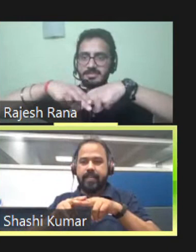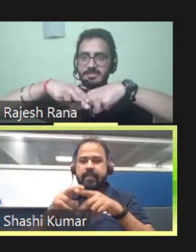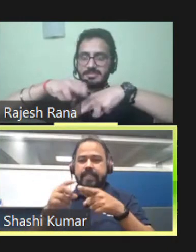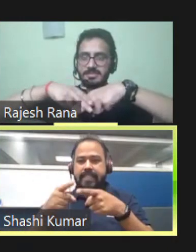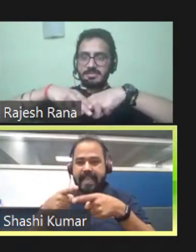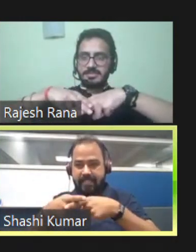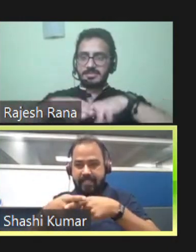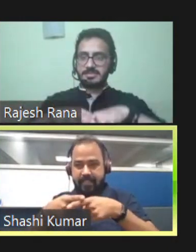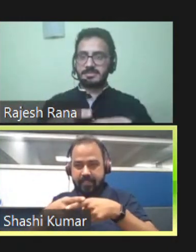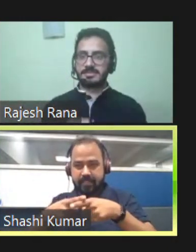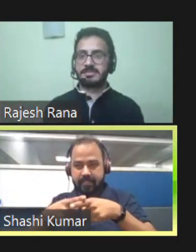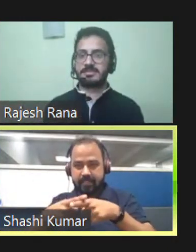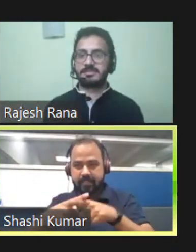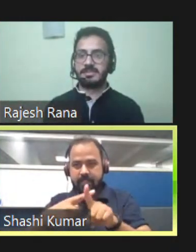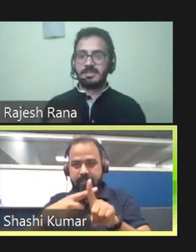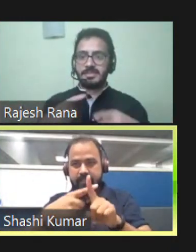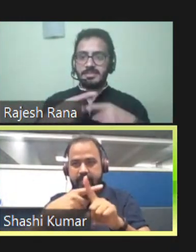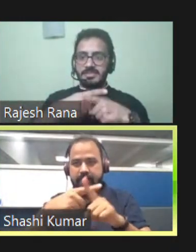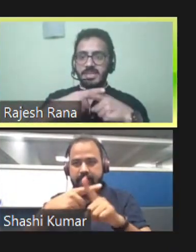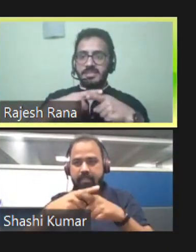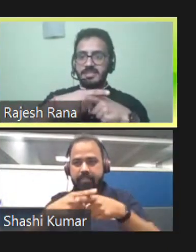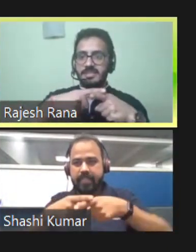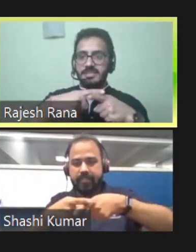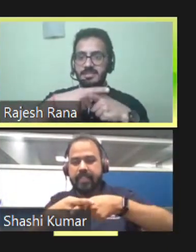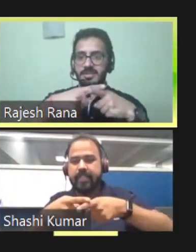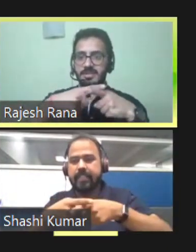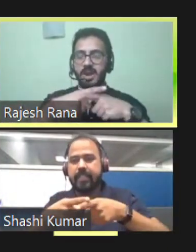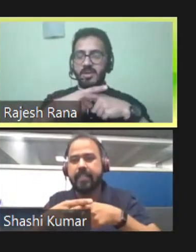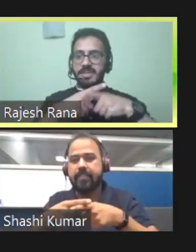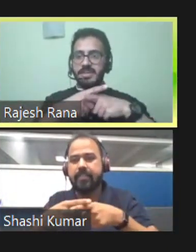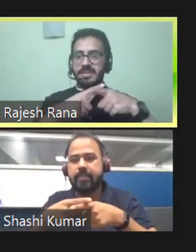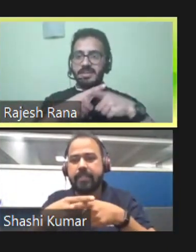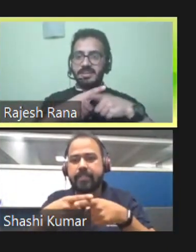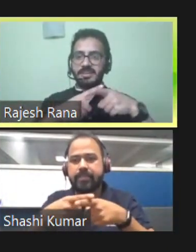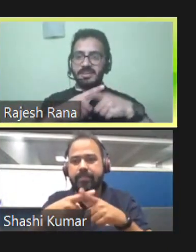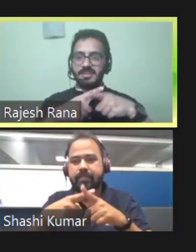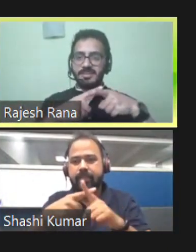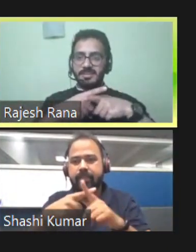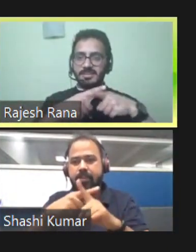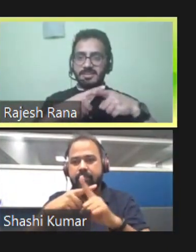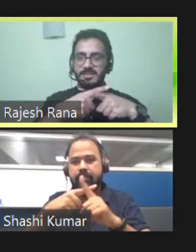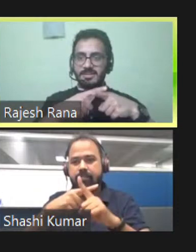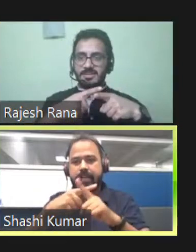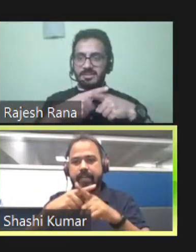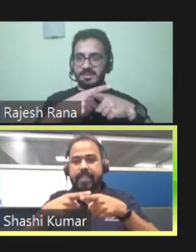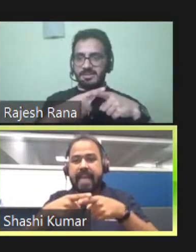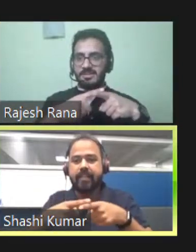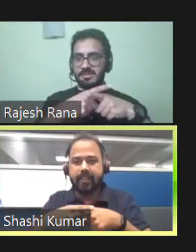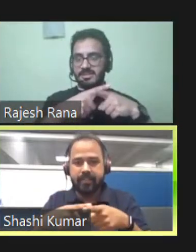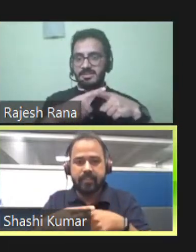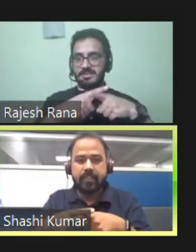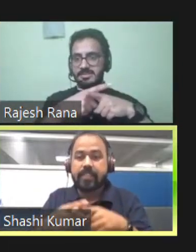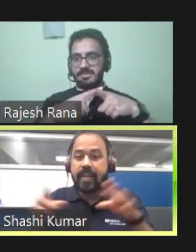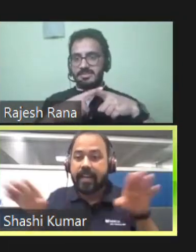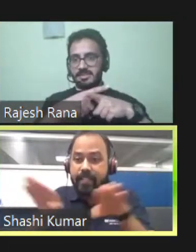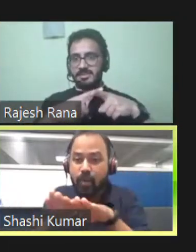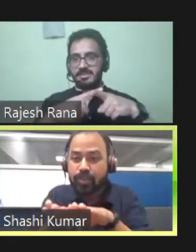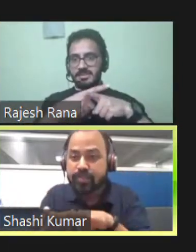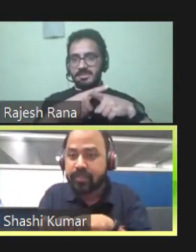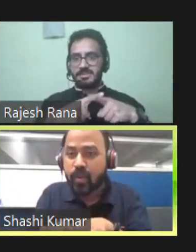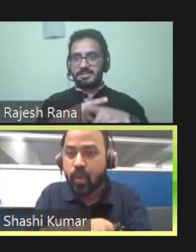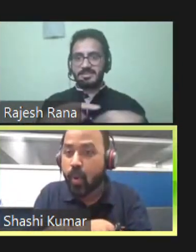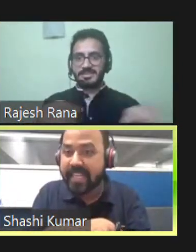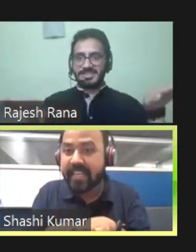Right? Saturday. It's like Saturday. Half day. Right? Saturday. Sunday is